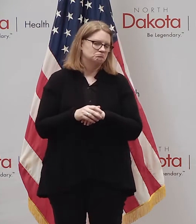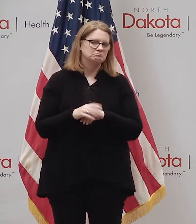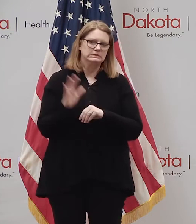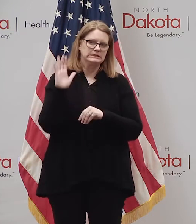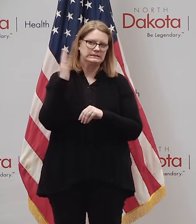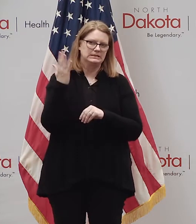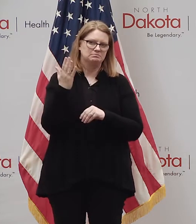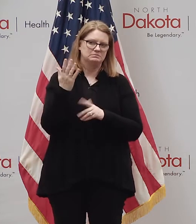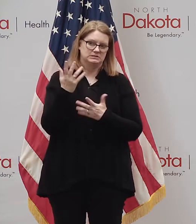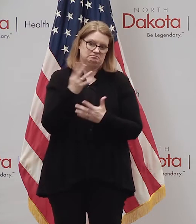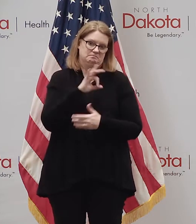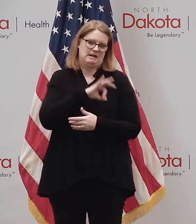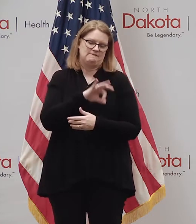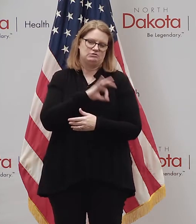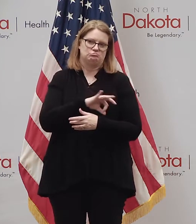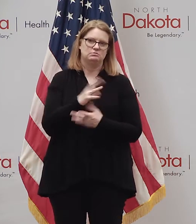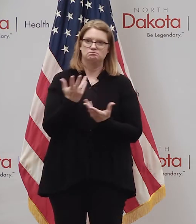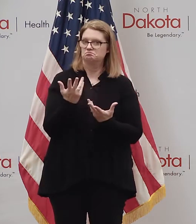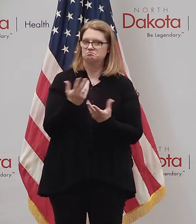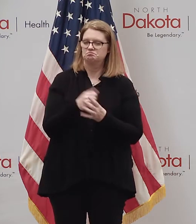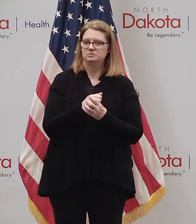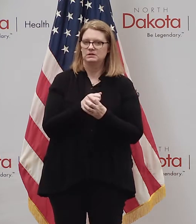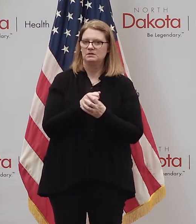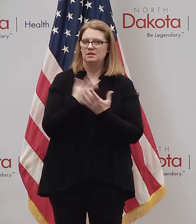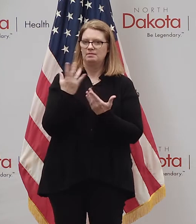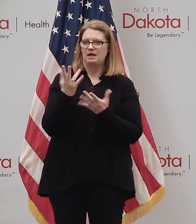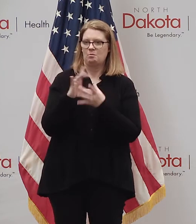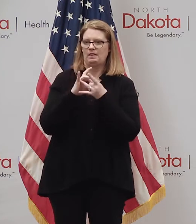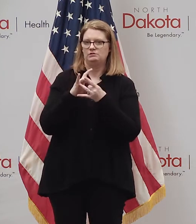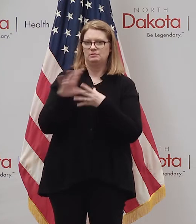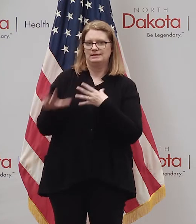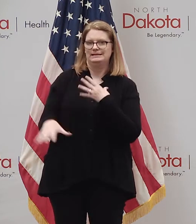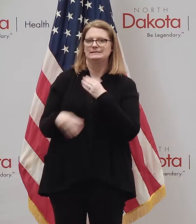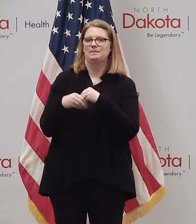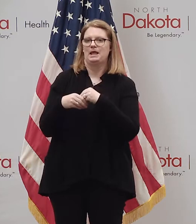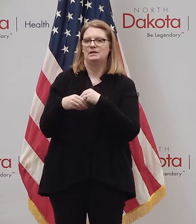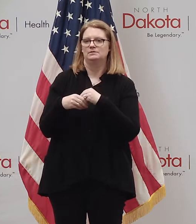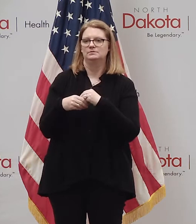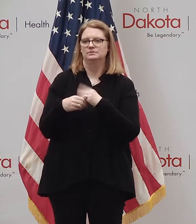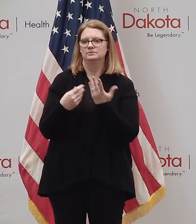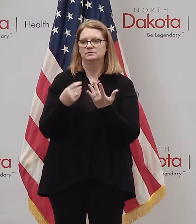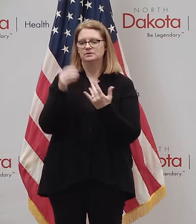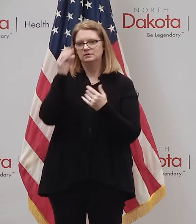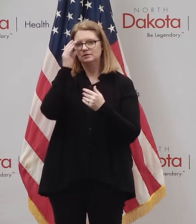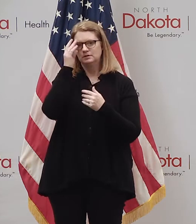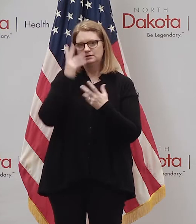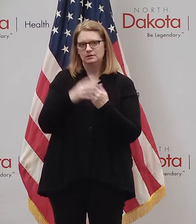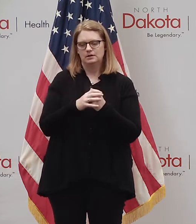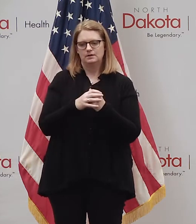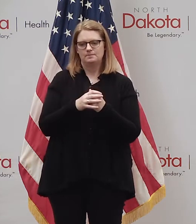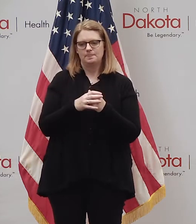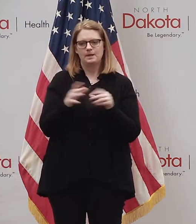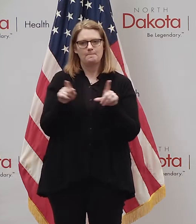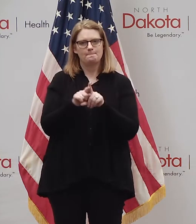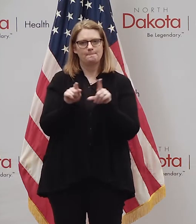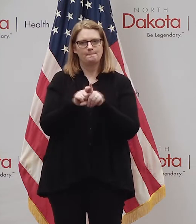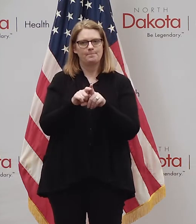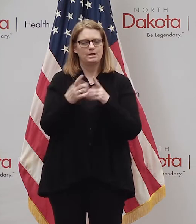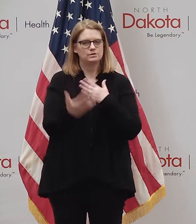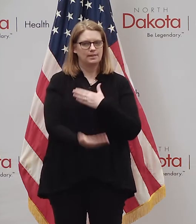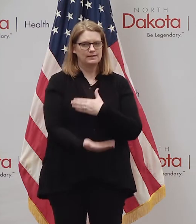seems promising. That relationship could expand as another sort of leg on the testing stool. Also this